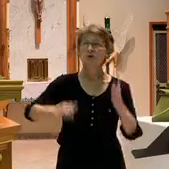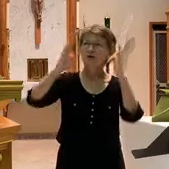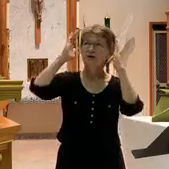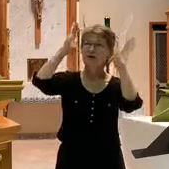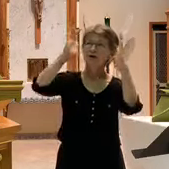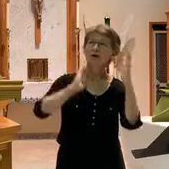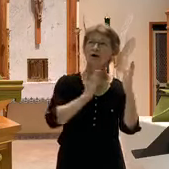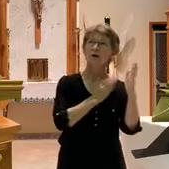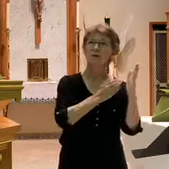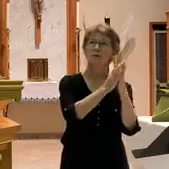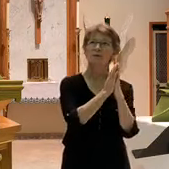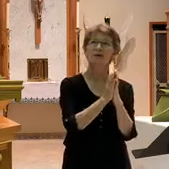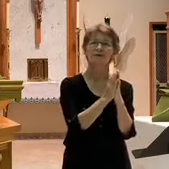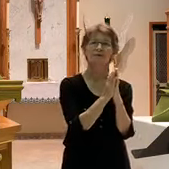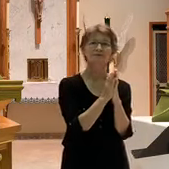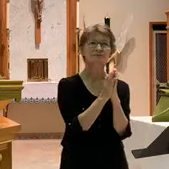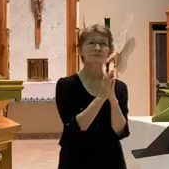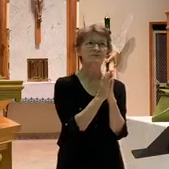our prayer.